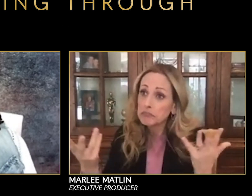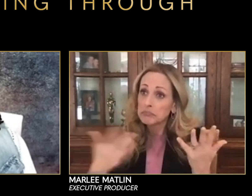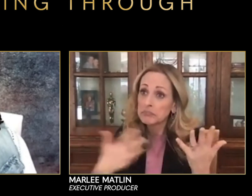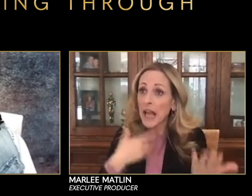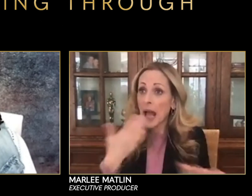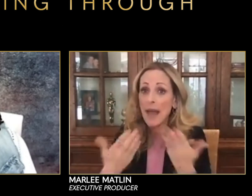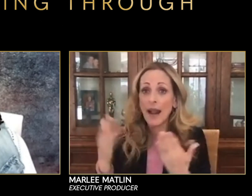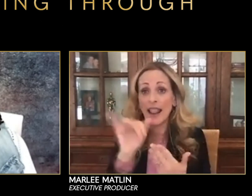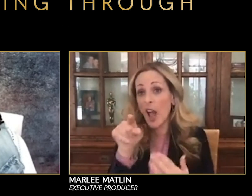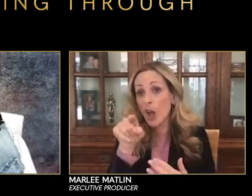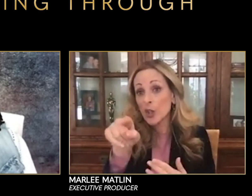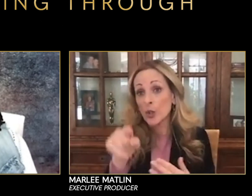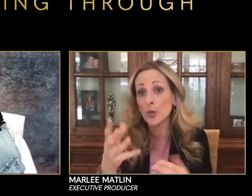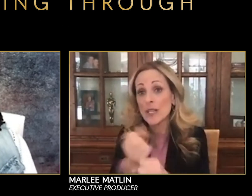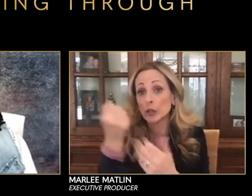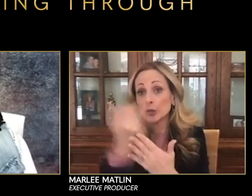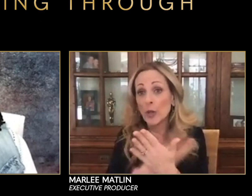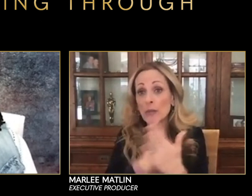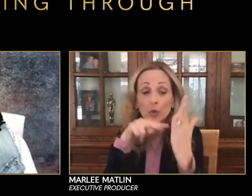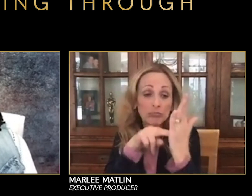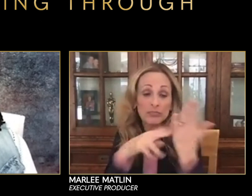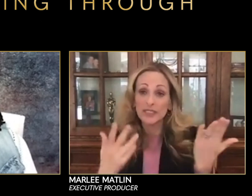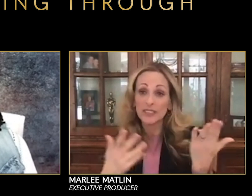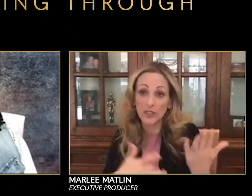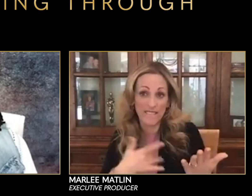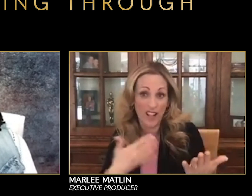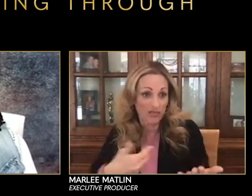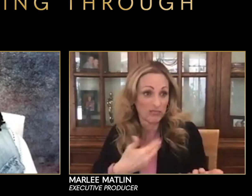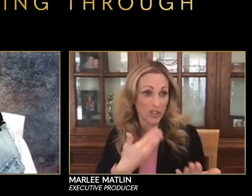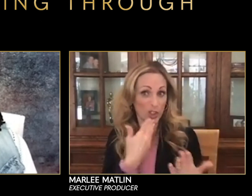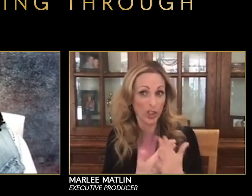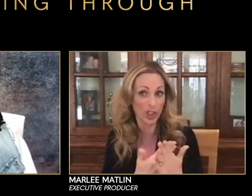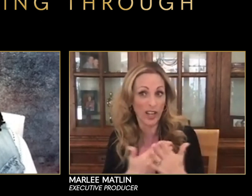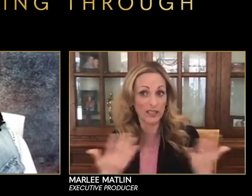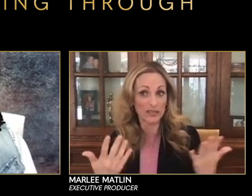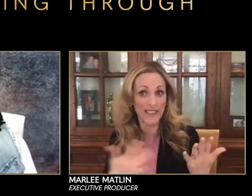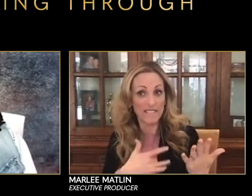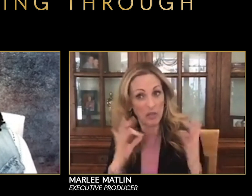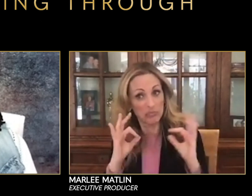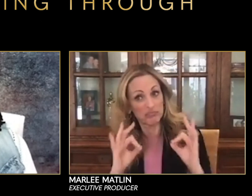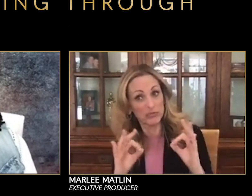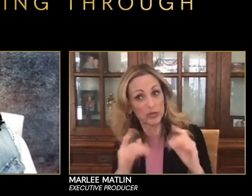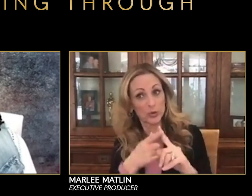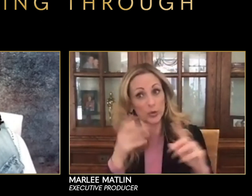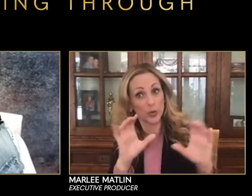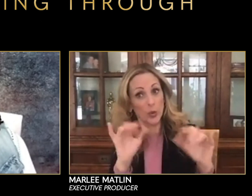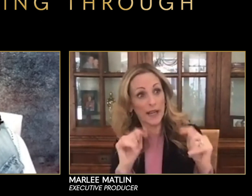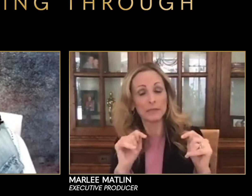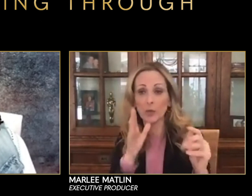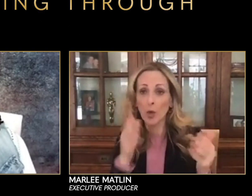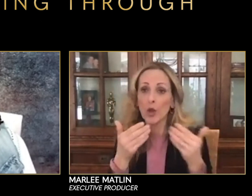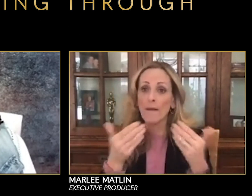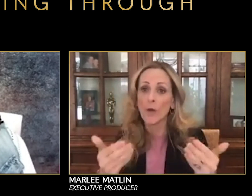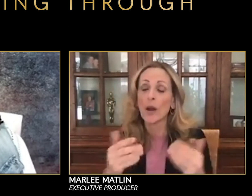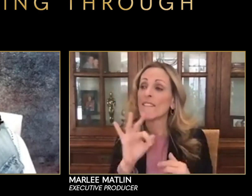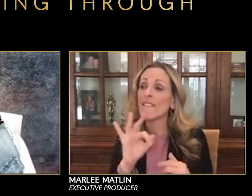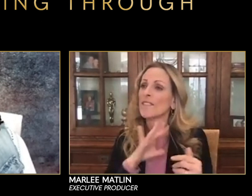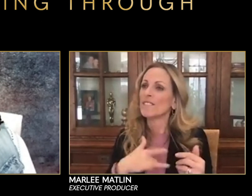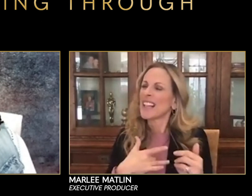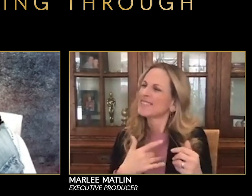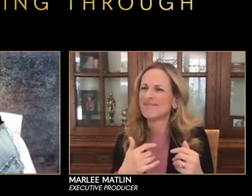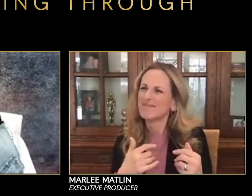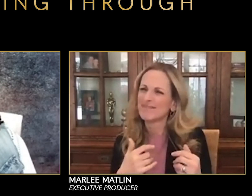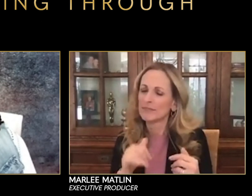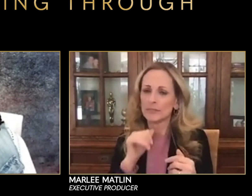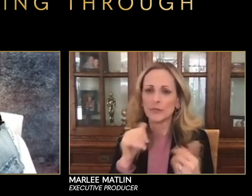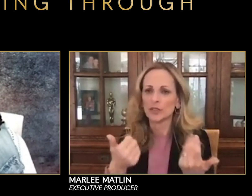believable, if it feels authentic, like you, who get script, I'm sure you do, Whoopi, too, as well. If it makes sense to you, if it makes sense to you, for